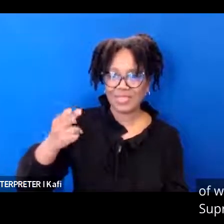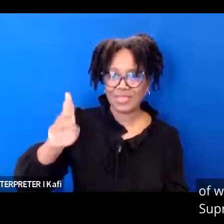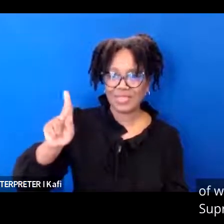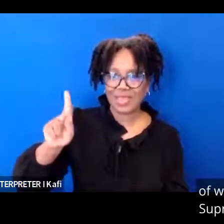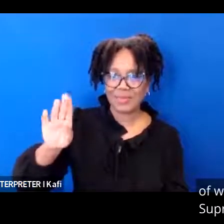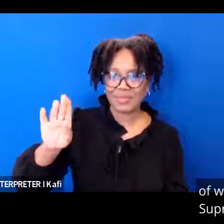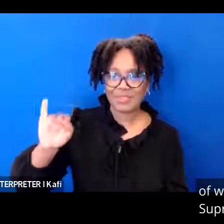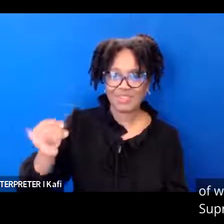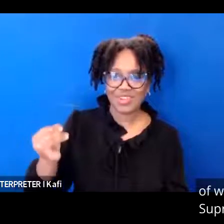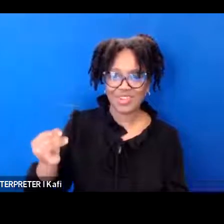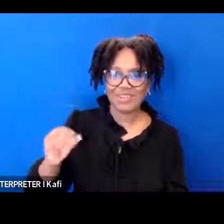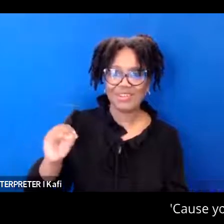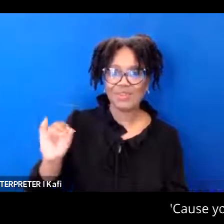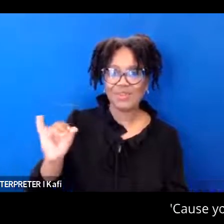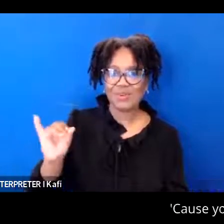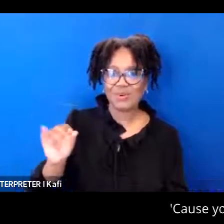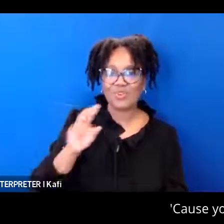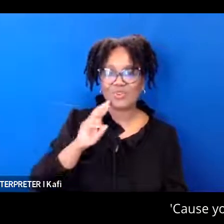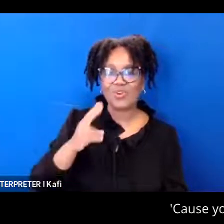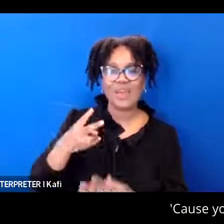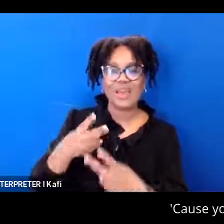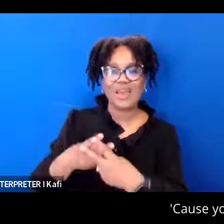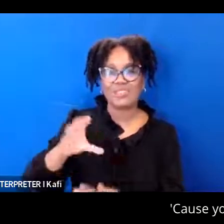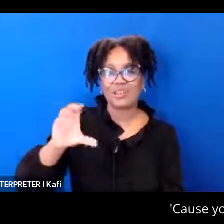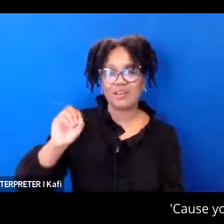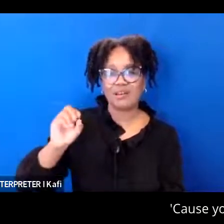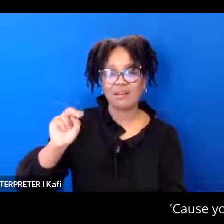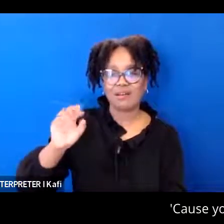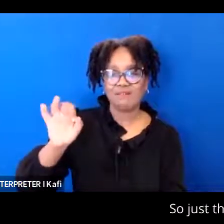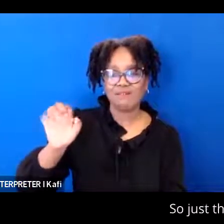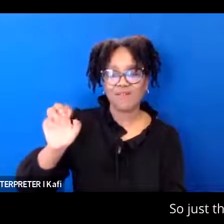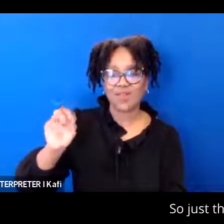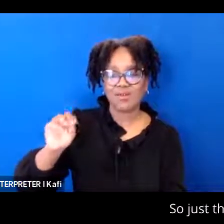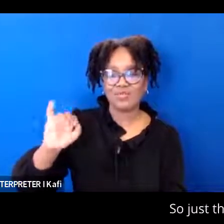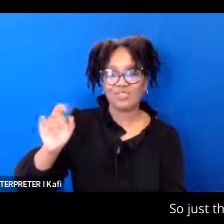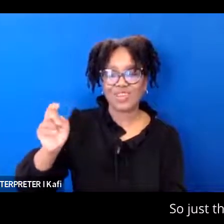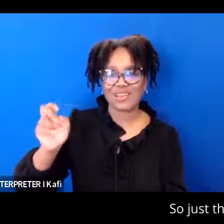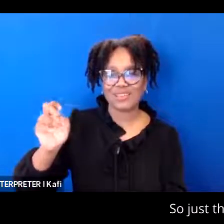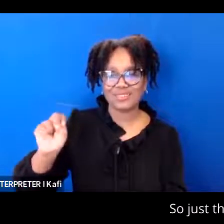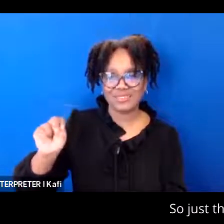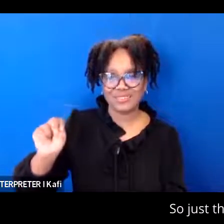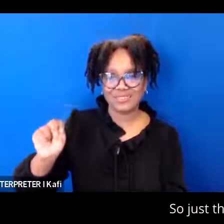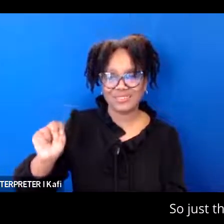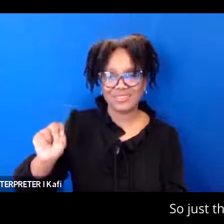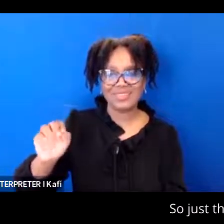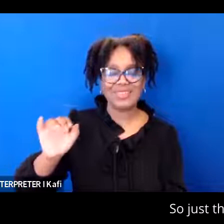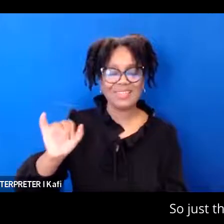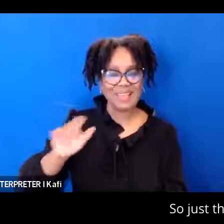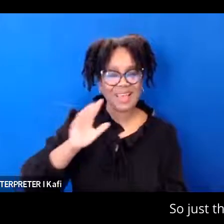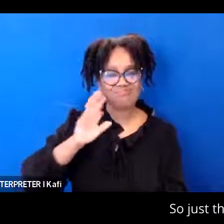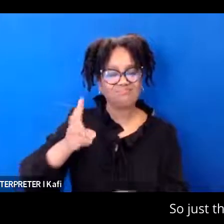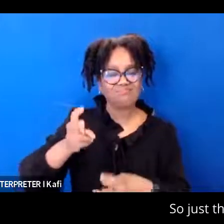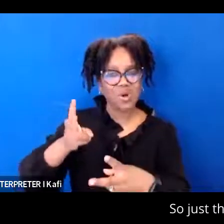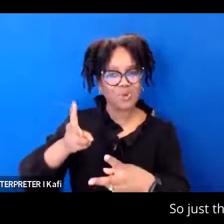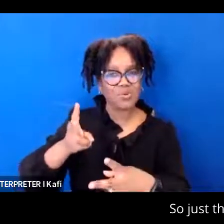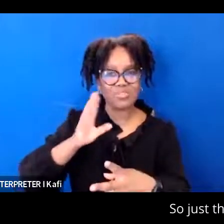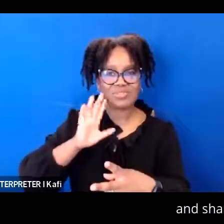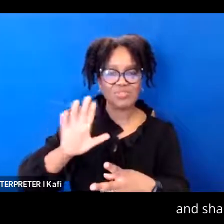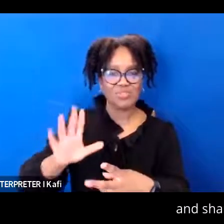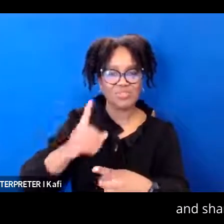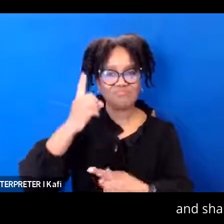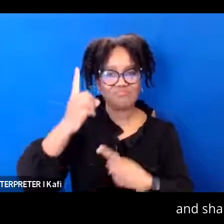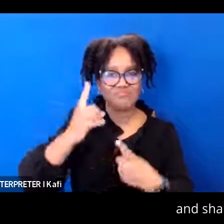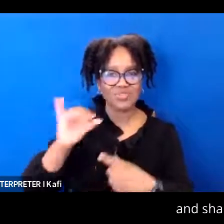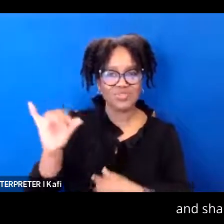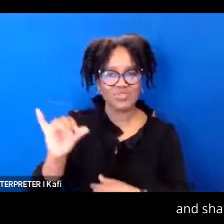means to you and because your voice matters as well right so just thank you all for joining us today